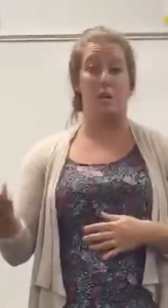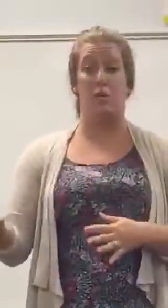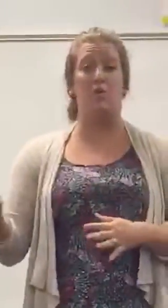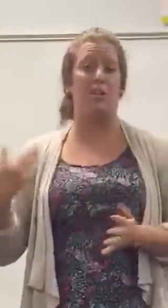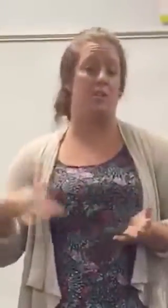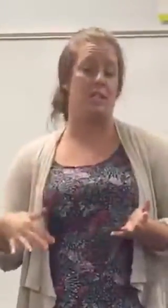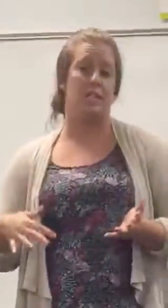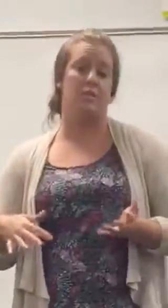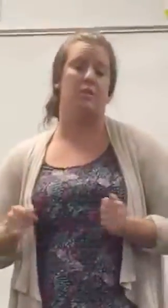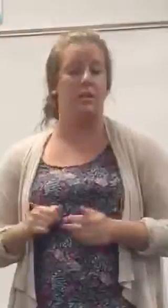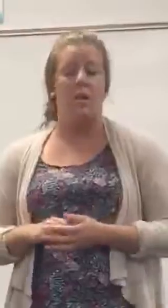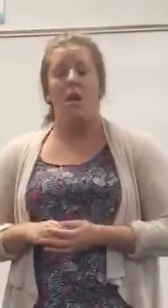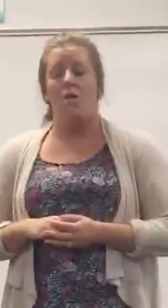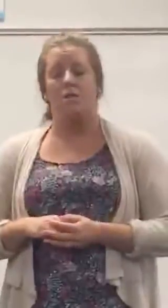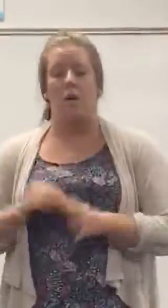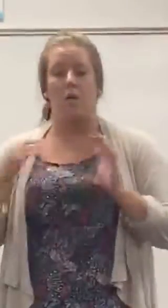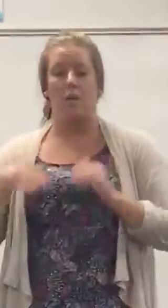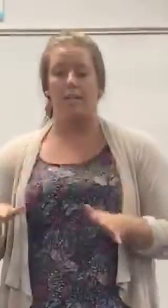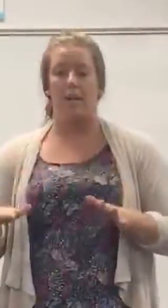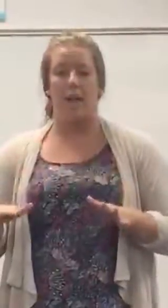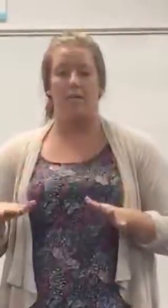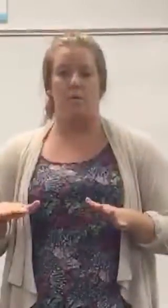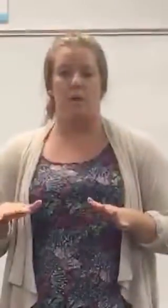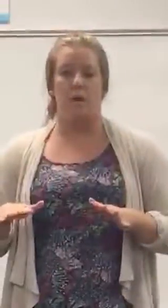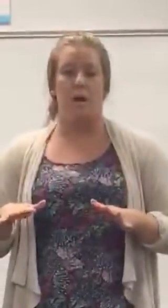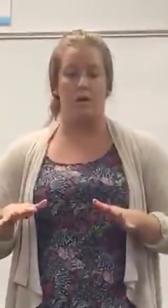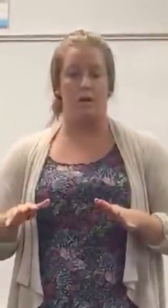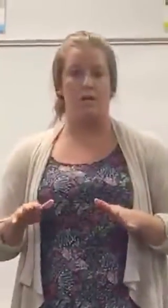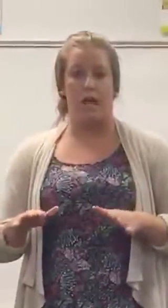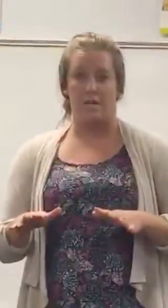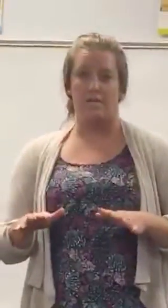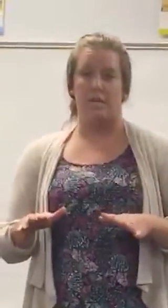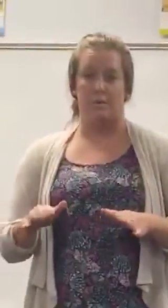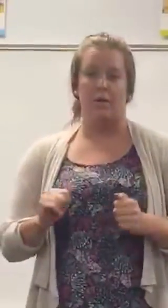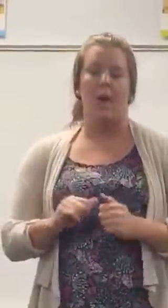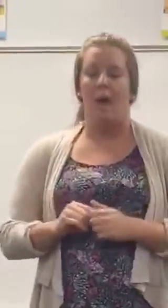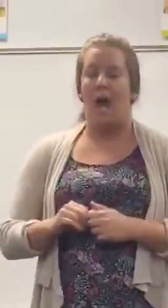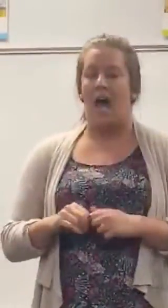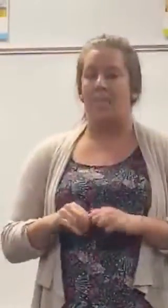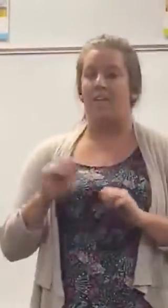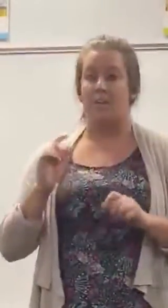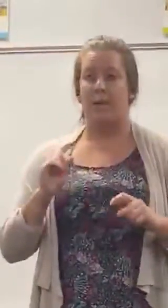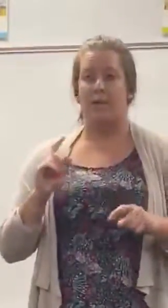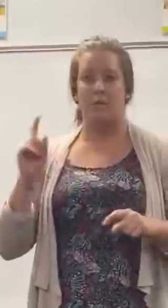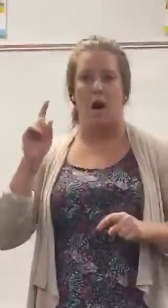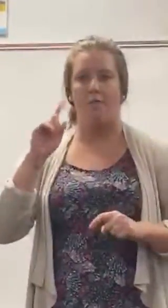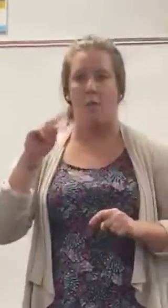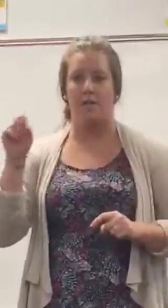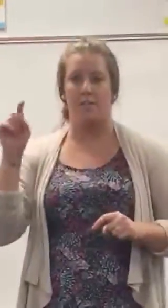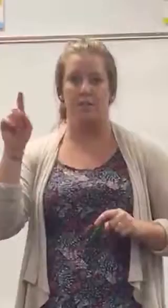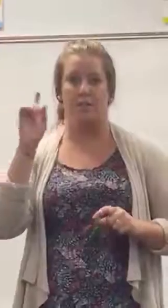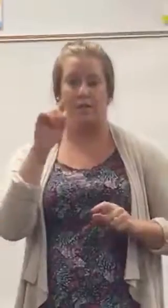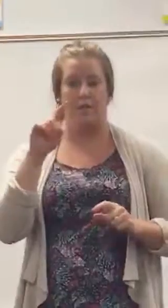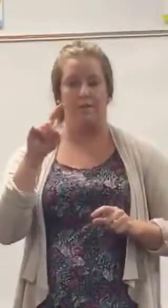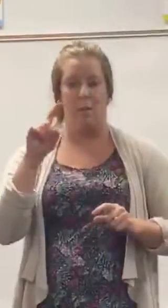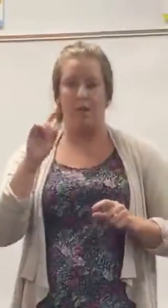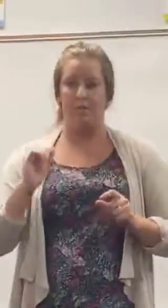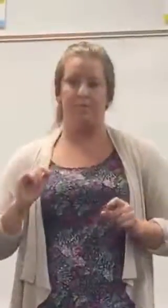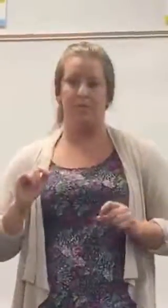agree with or disagree with. So you guys will have your articles on your table. I've already paired you off, 1, 2, 3, and 4. So